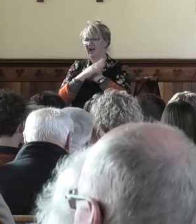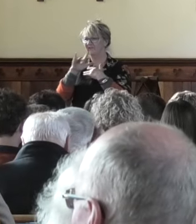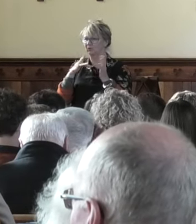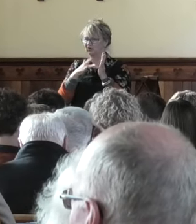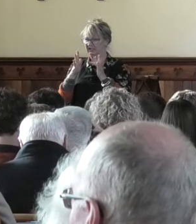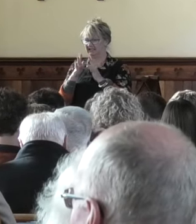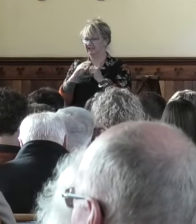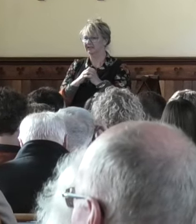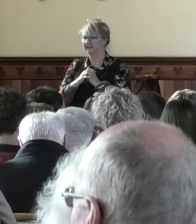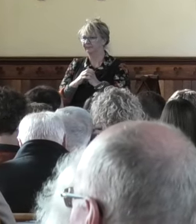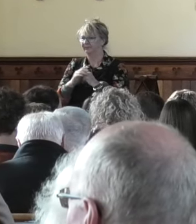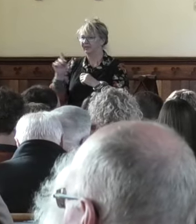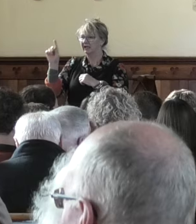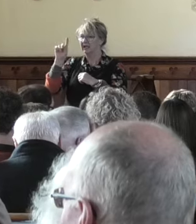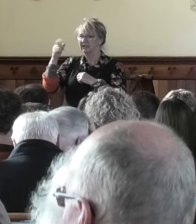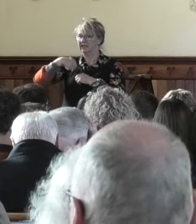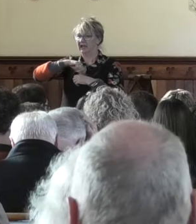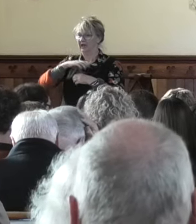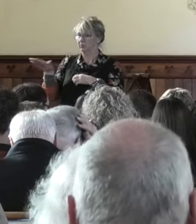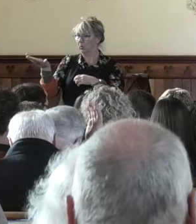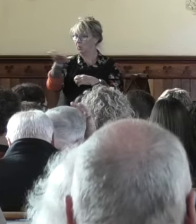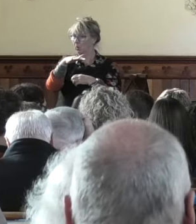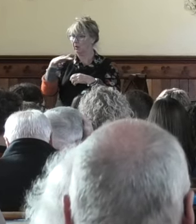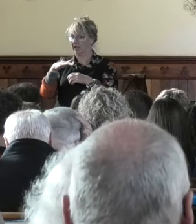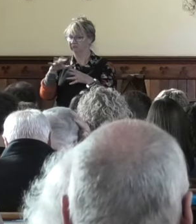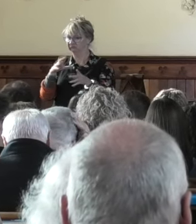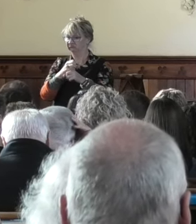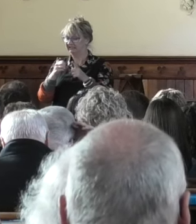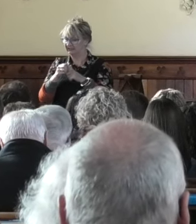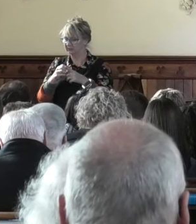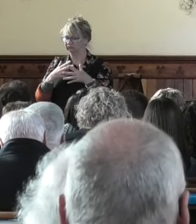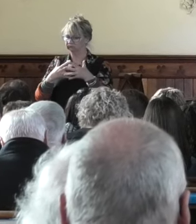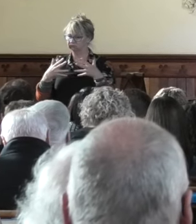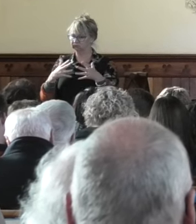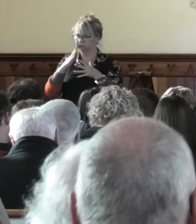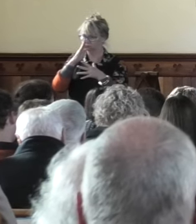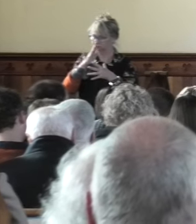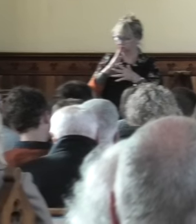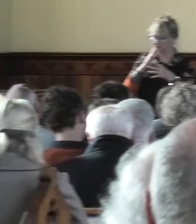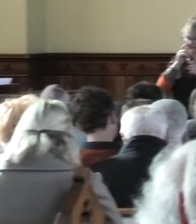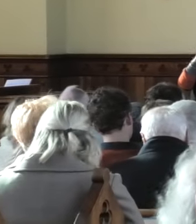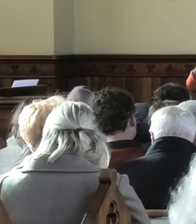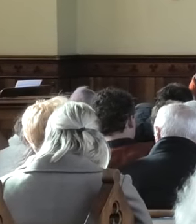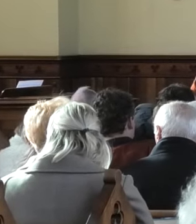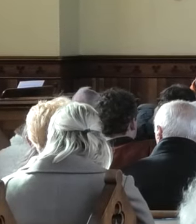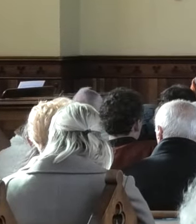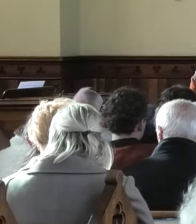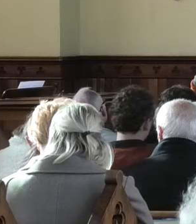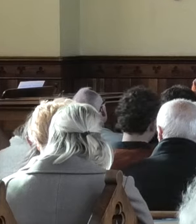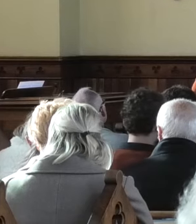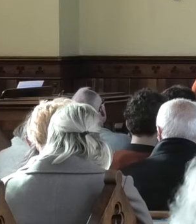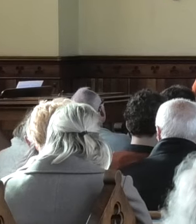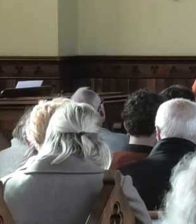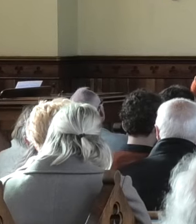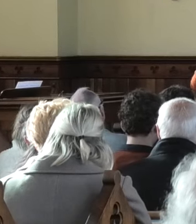Jesus. Today we gather in the context of great sadness as we acknowledge her death. I